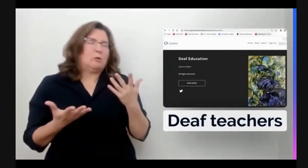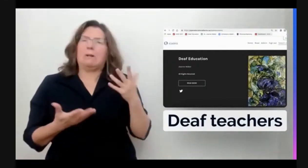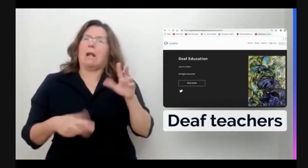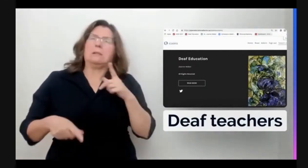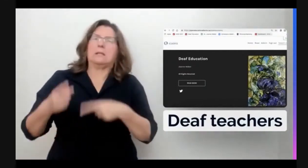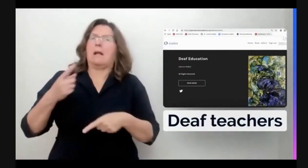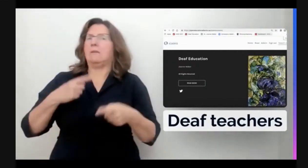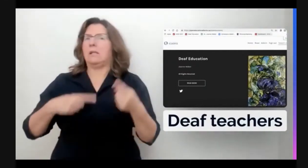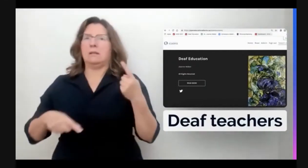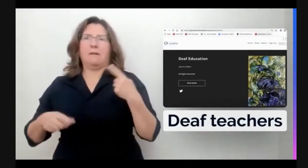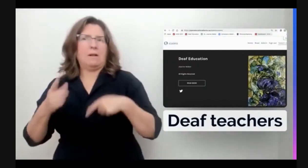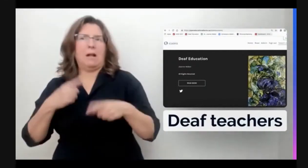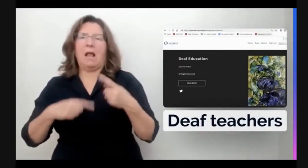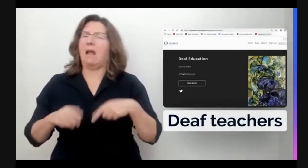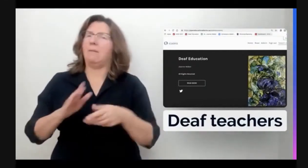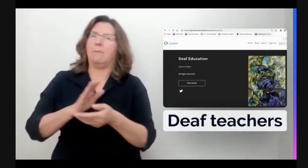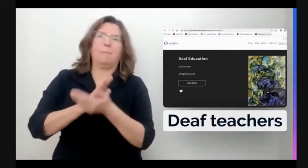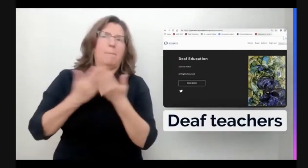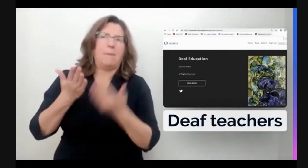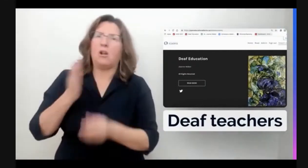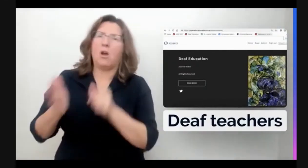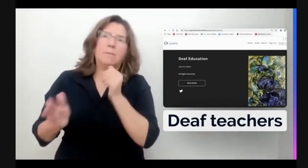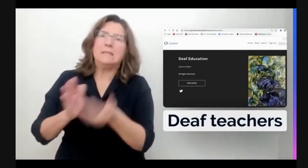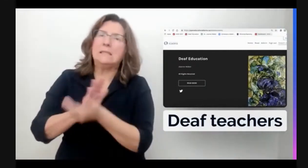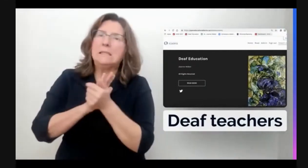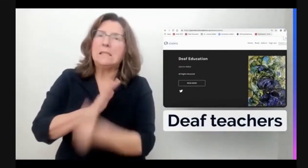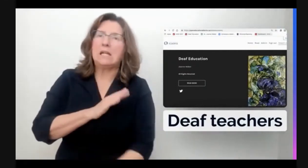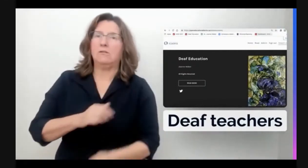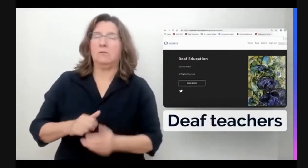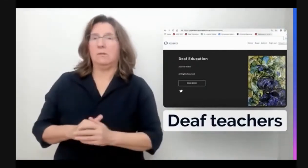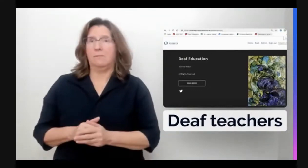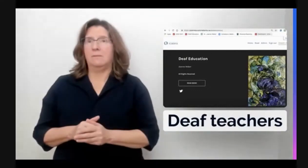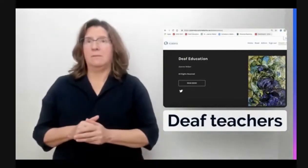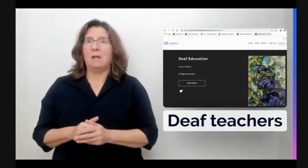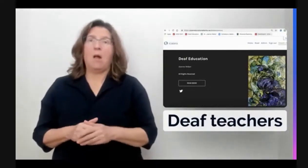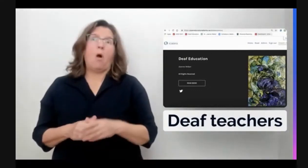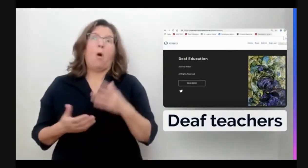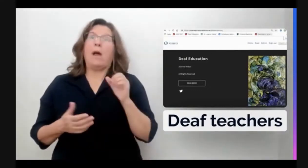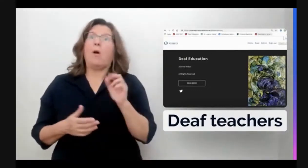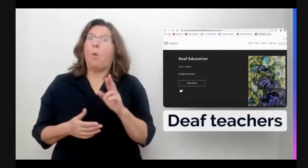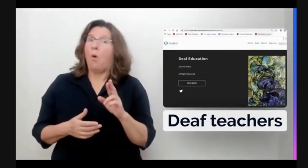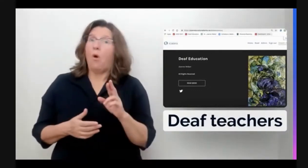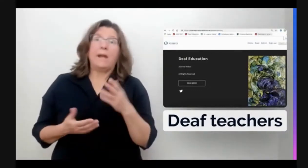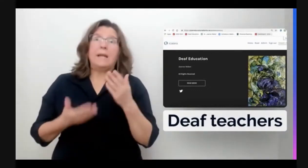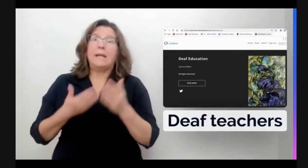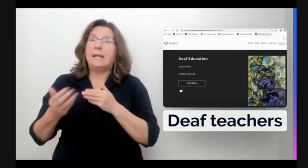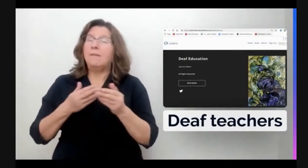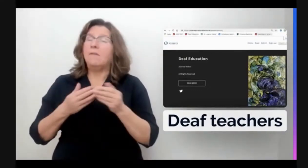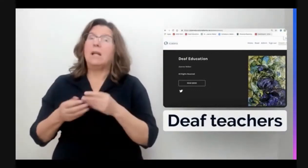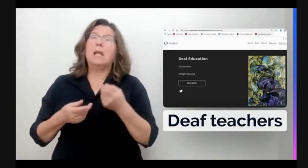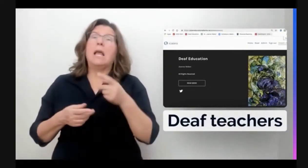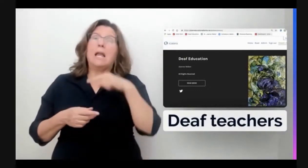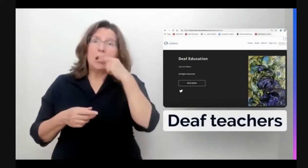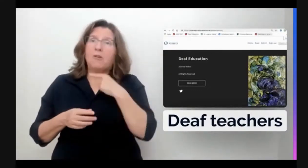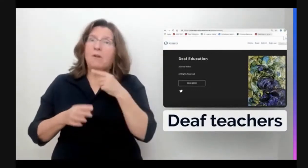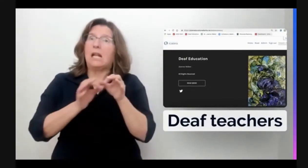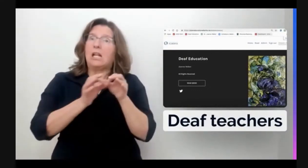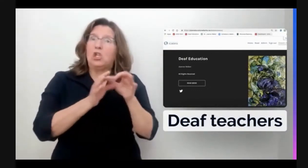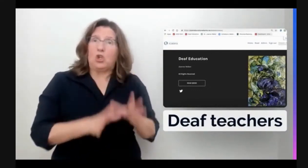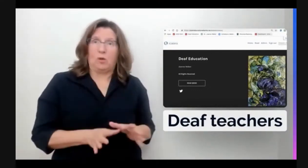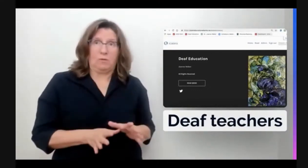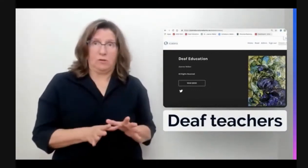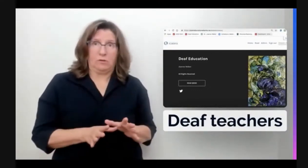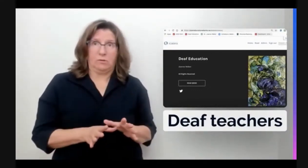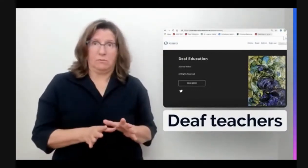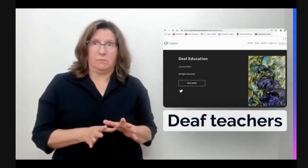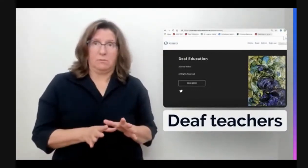A signing, hearing teacher can never relate to the students in the same way. and probably never achieves full fluency in